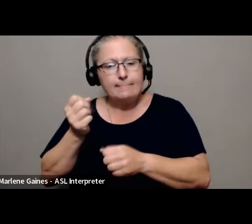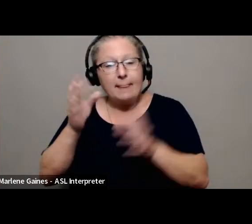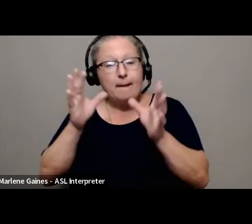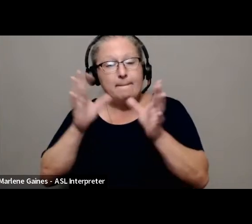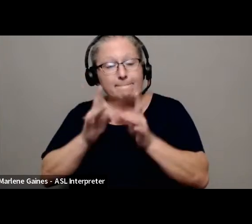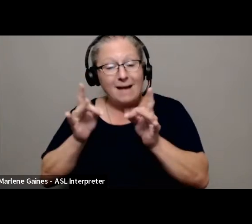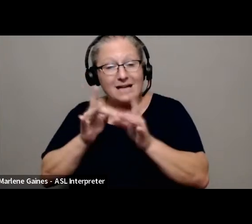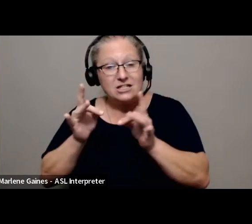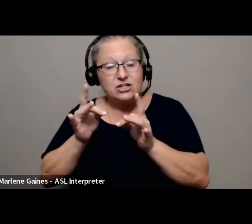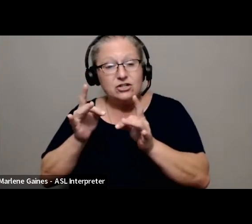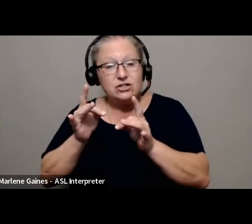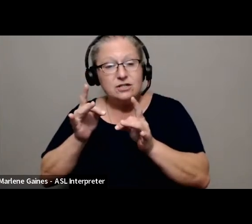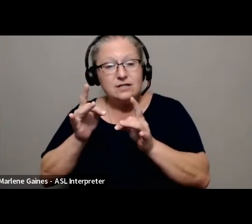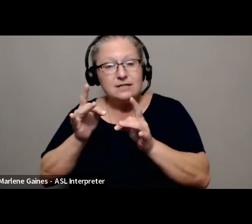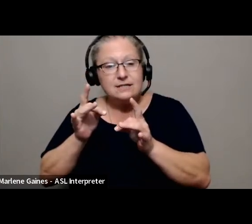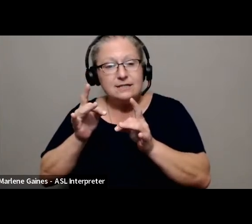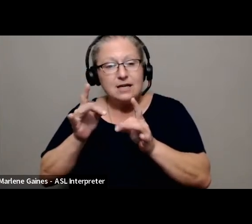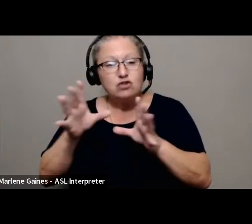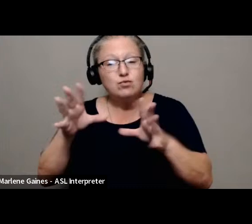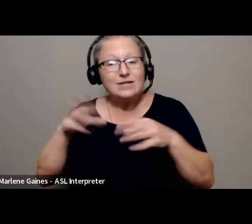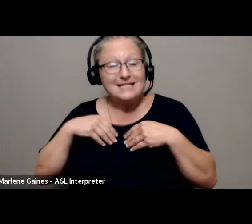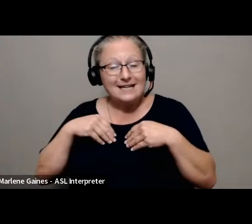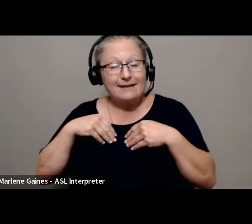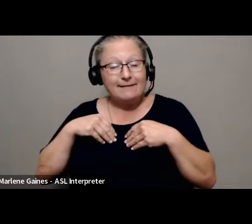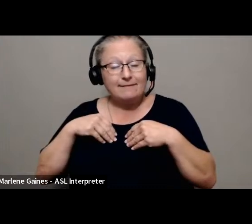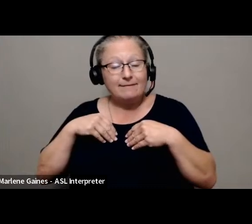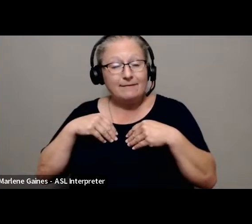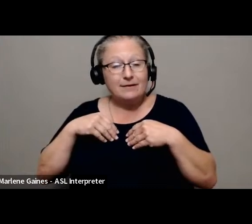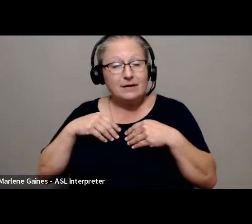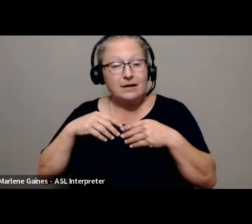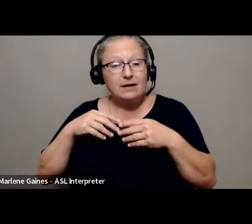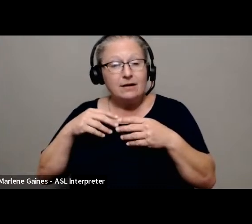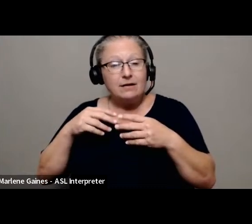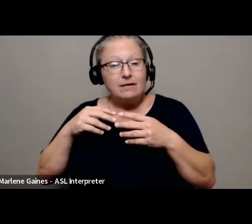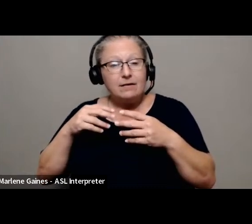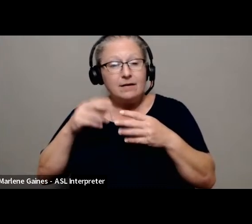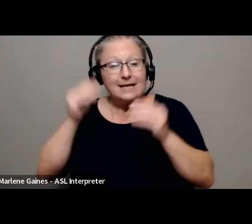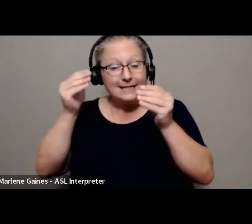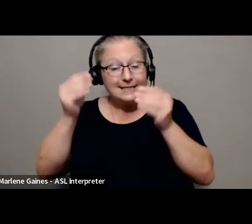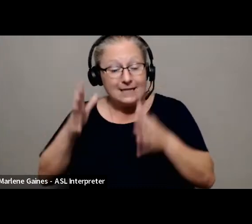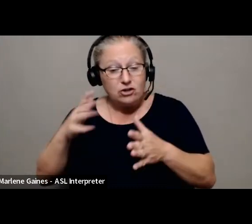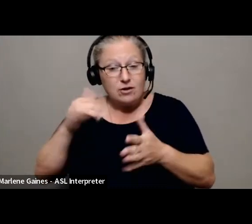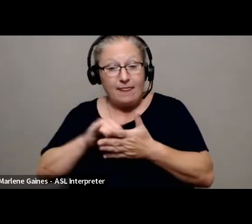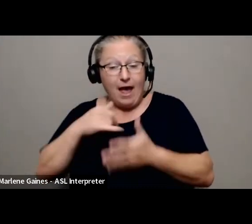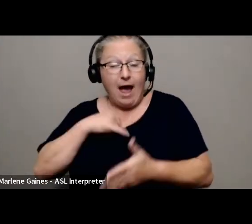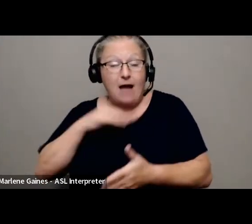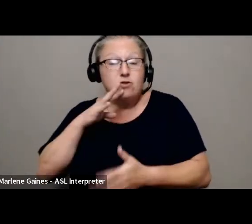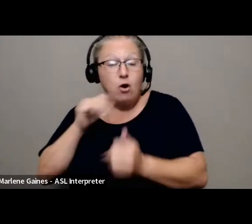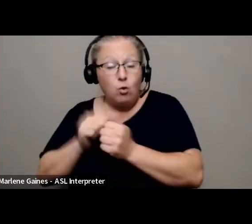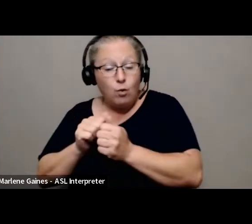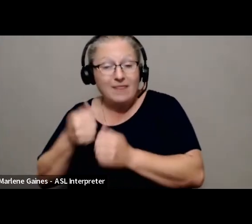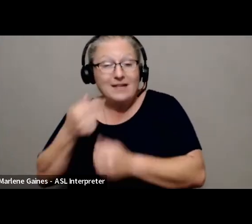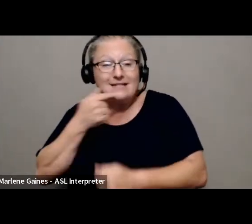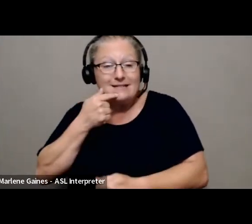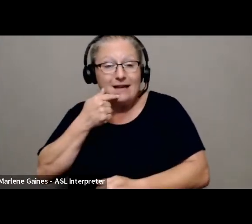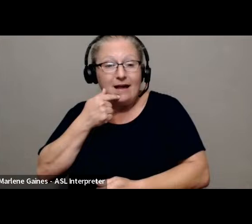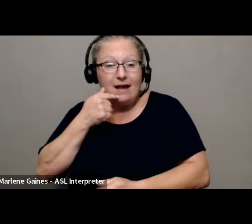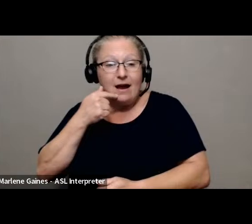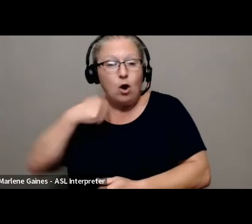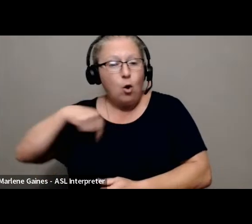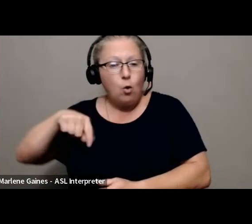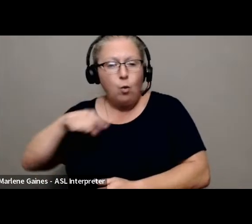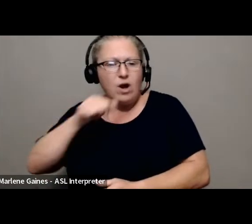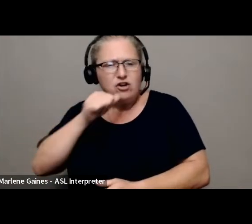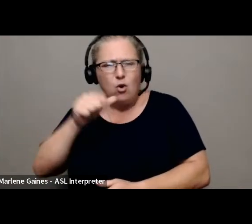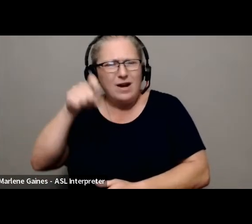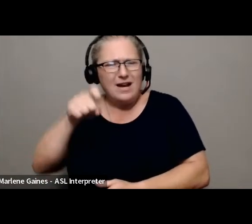message has been received. The teachers that I spoke to said, we